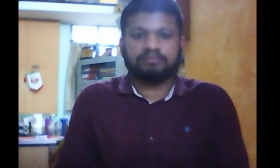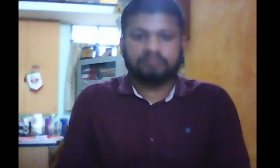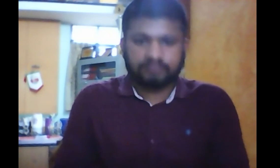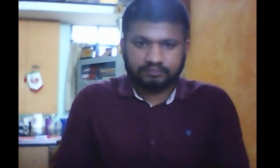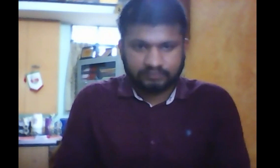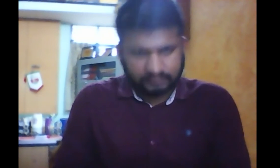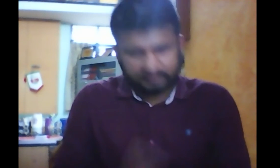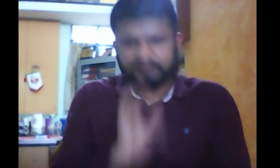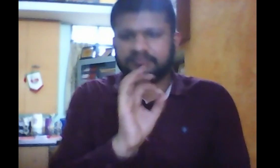Good.